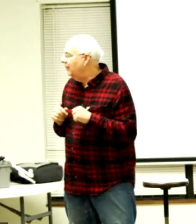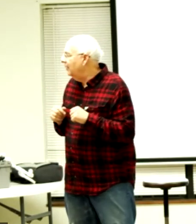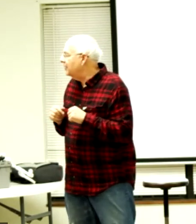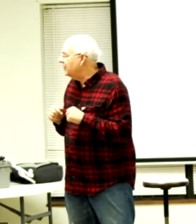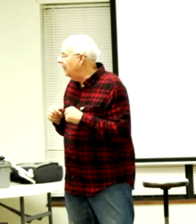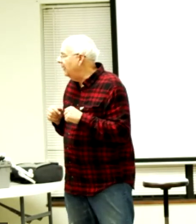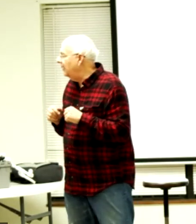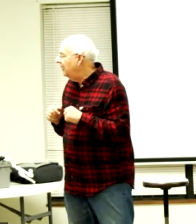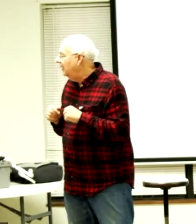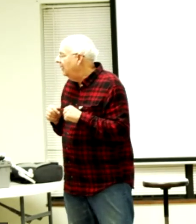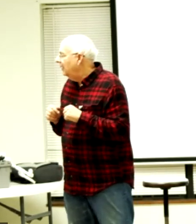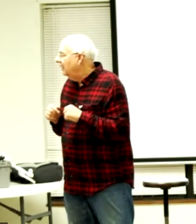want to describe that? Very formal.